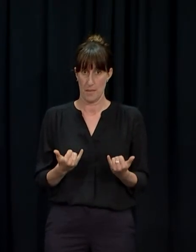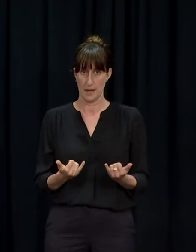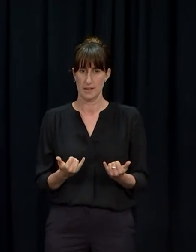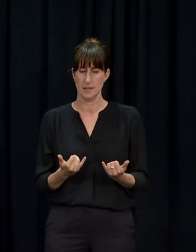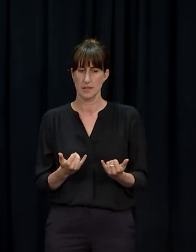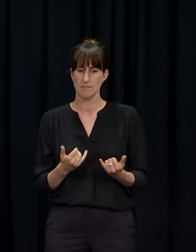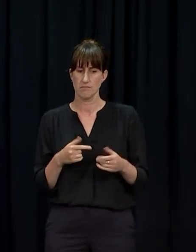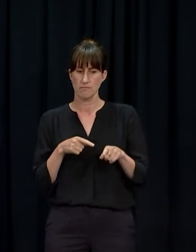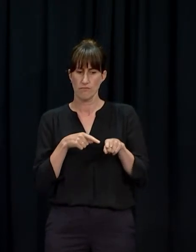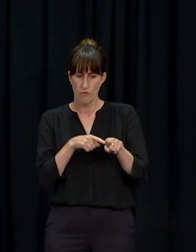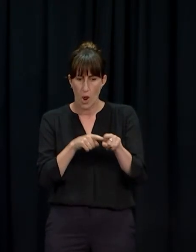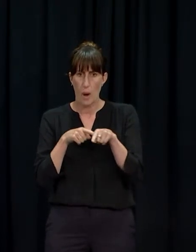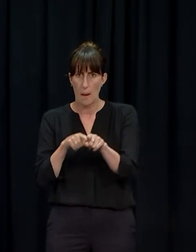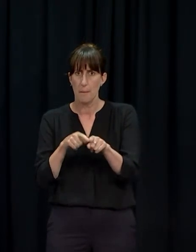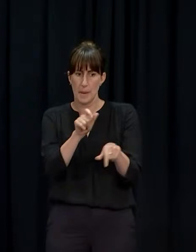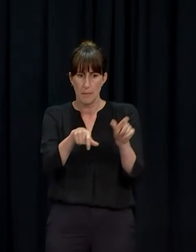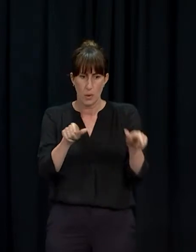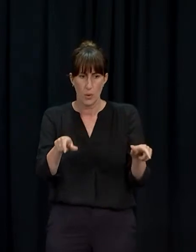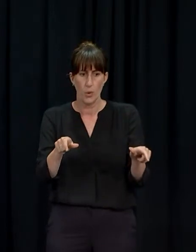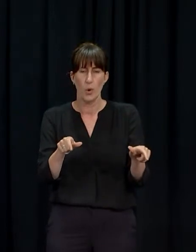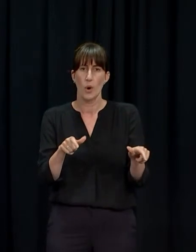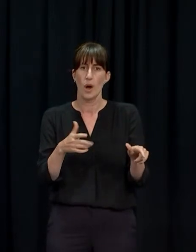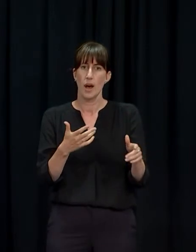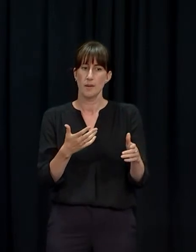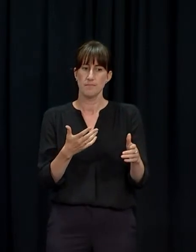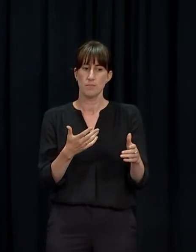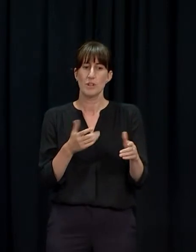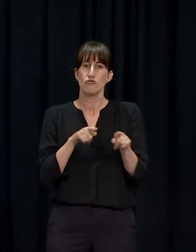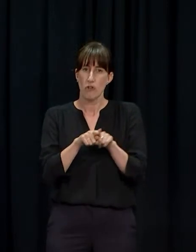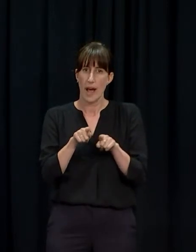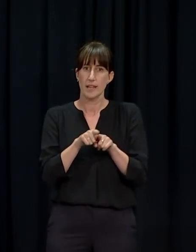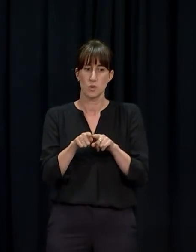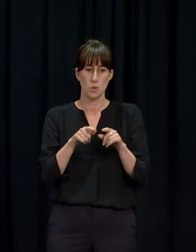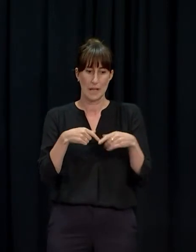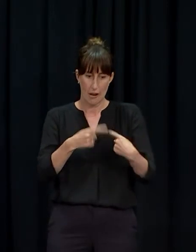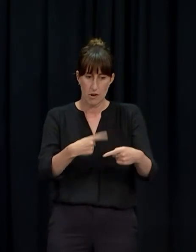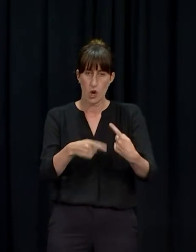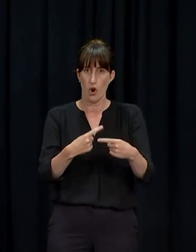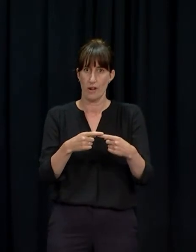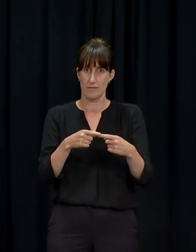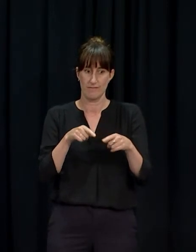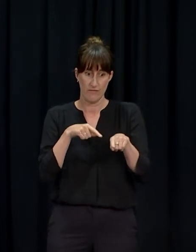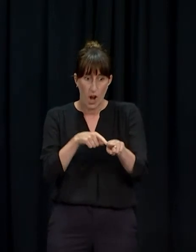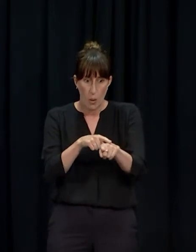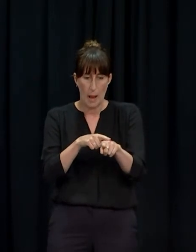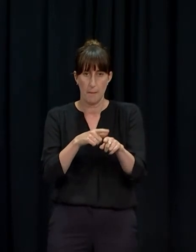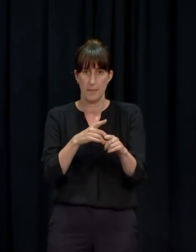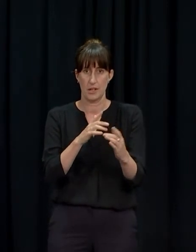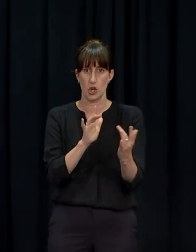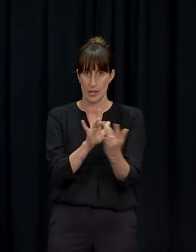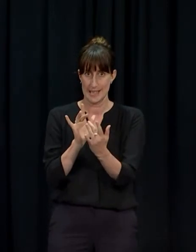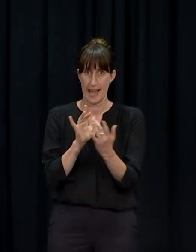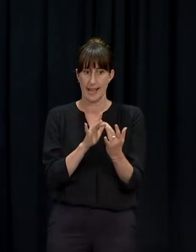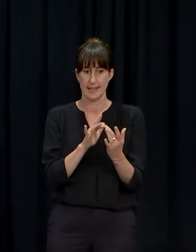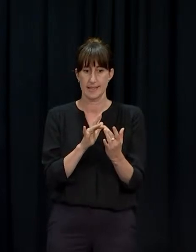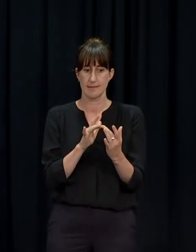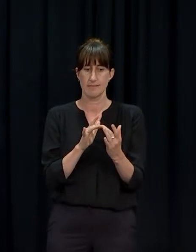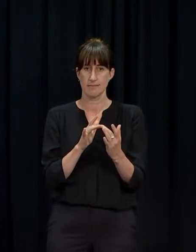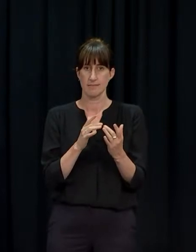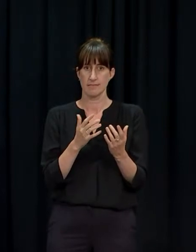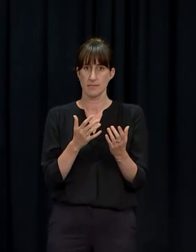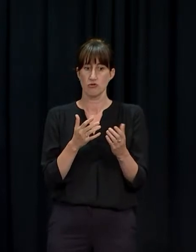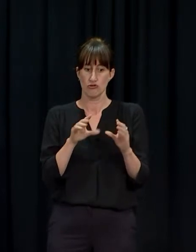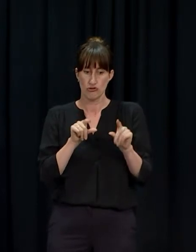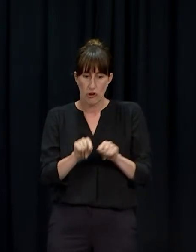so that we can really minimise cases in the early stages of the outbreak. So it'll be very small numbers of people impacted